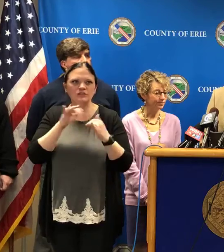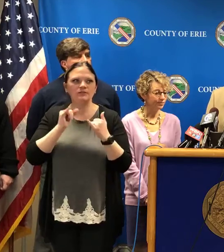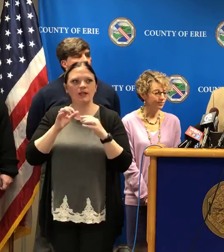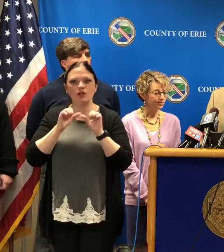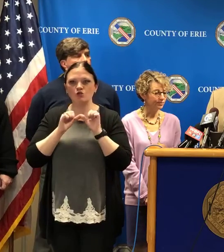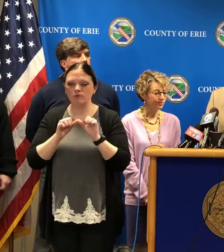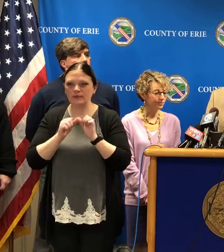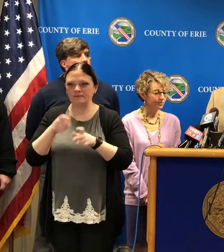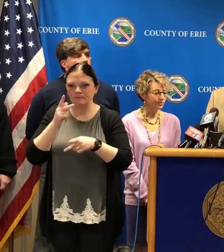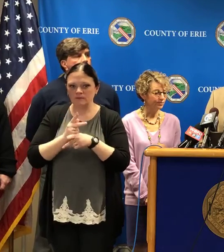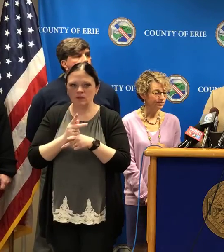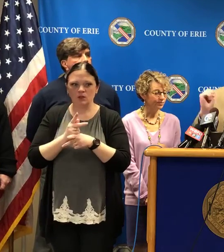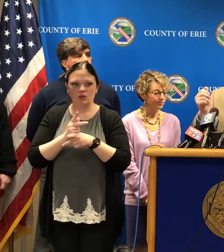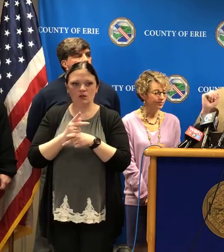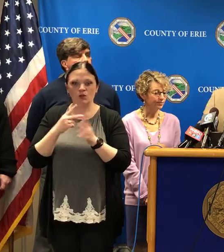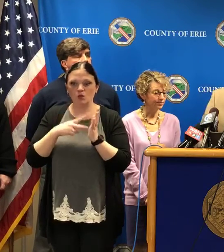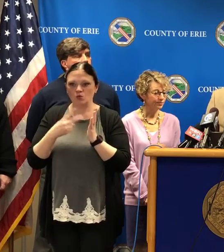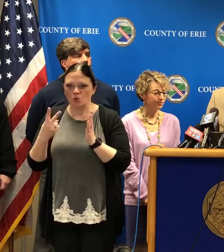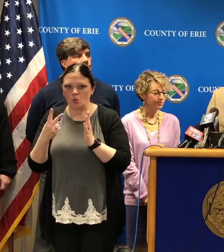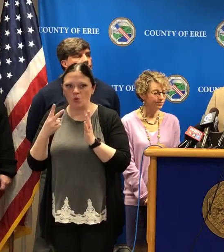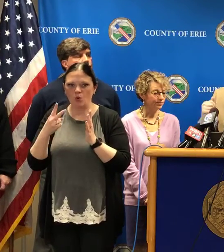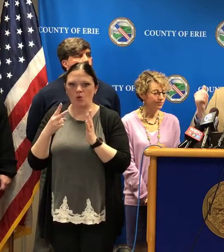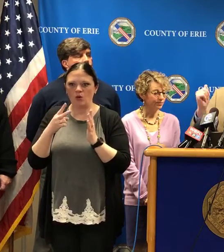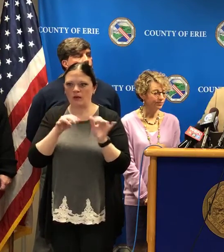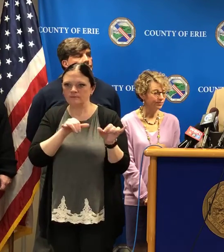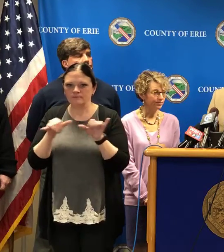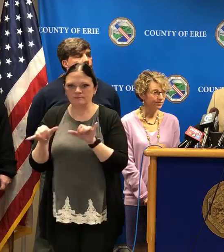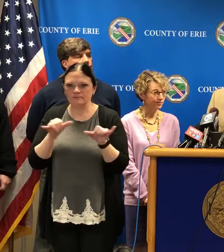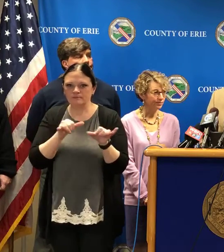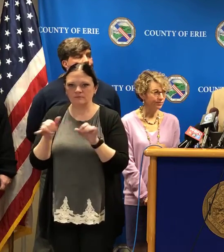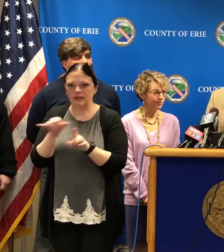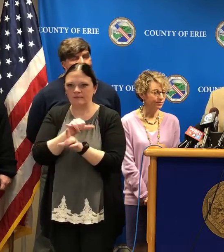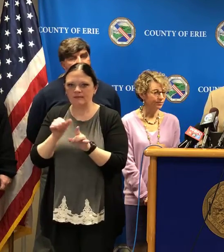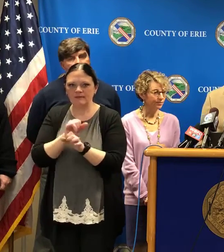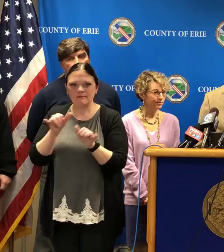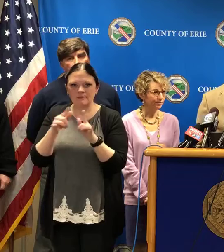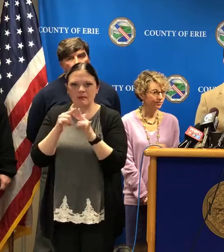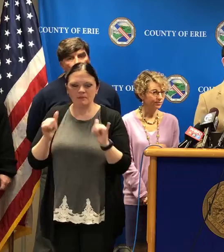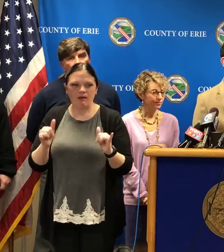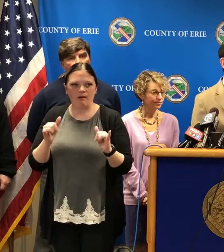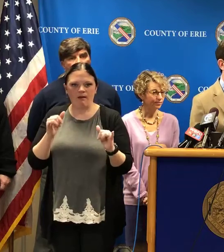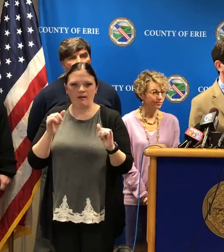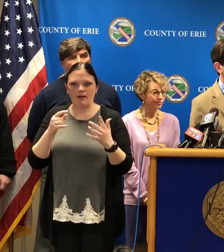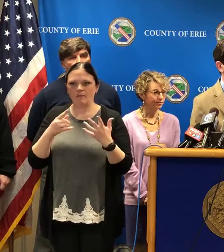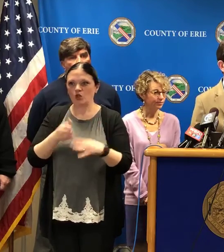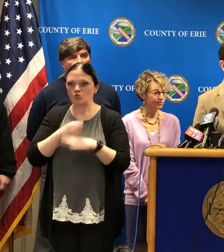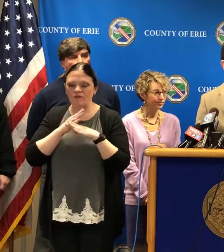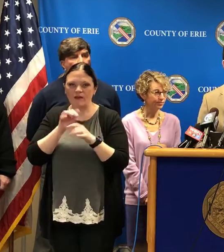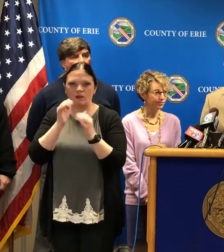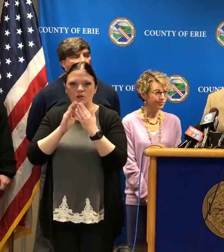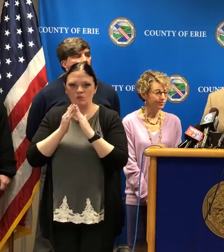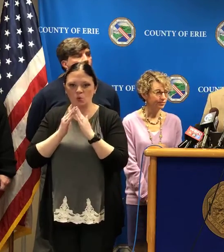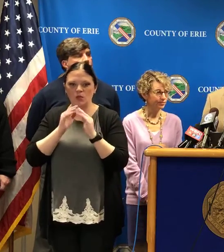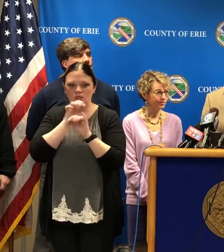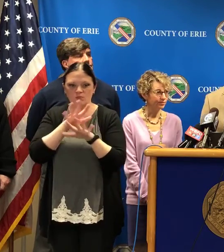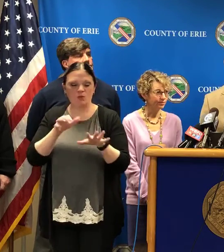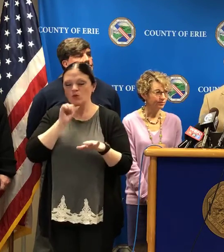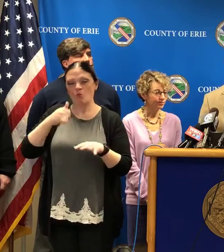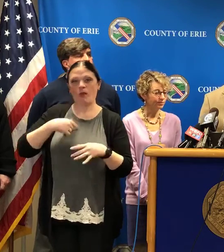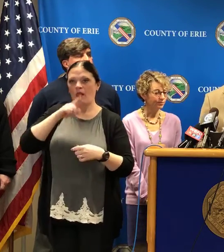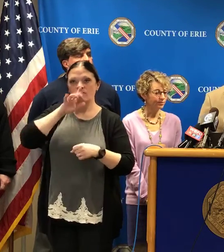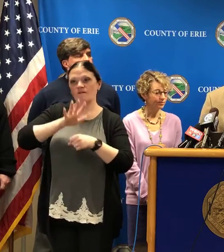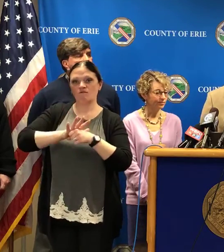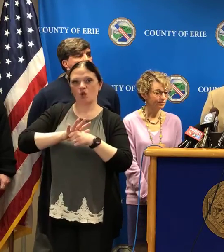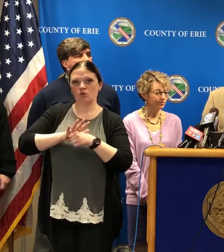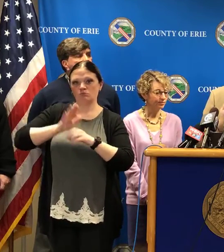maintain dual and simultaneous strategies, including preventing the community spread. We don't have a confirmed case,